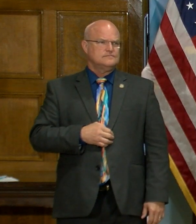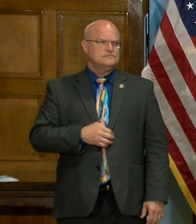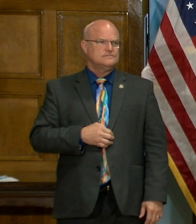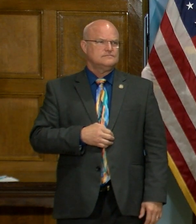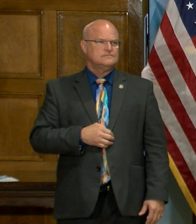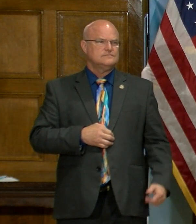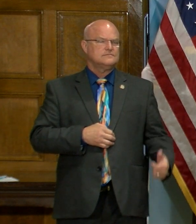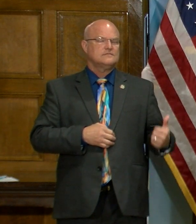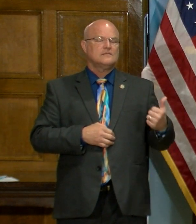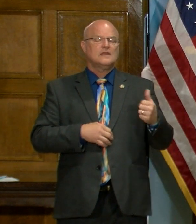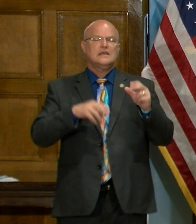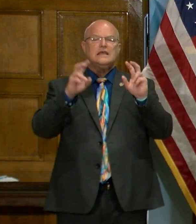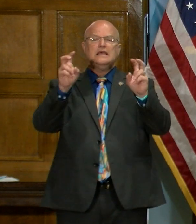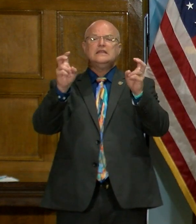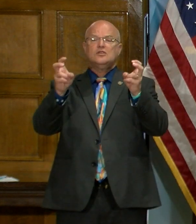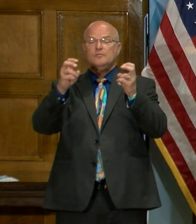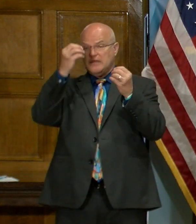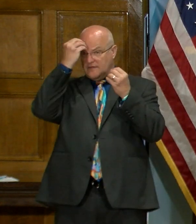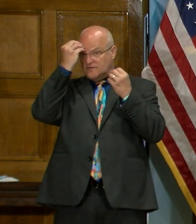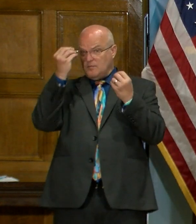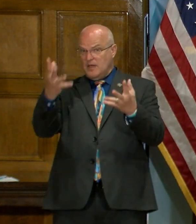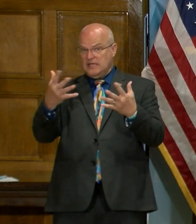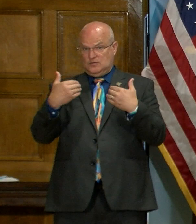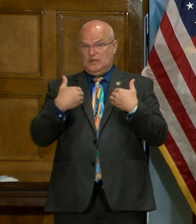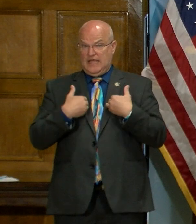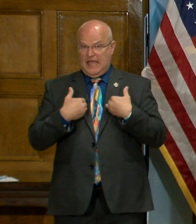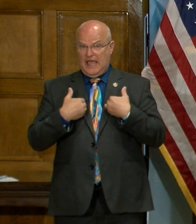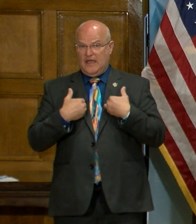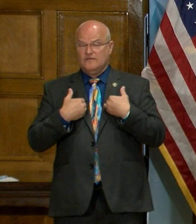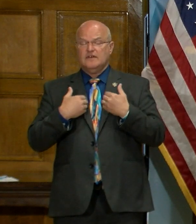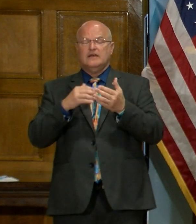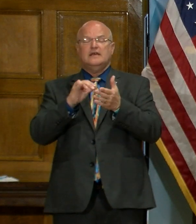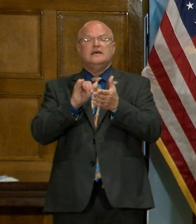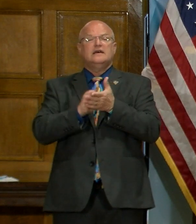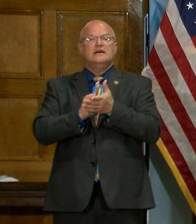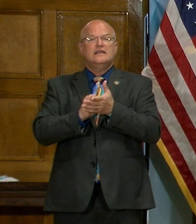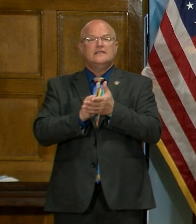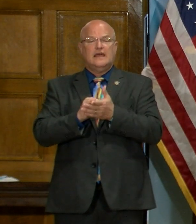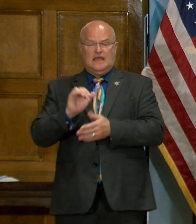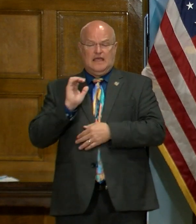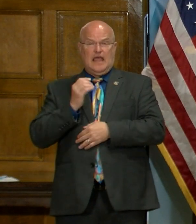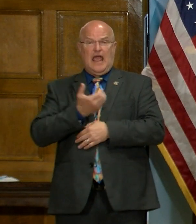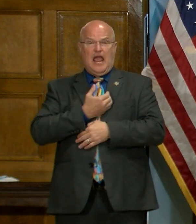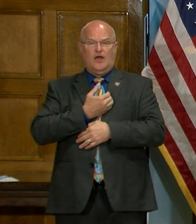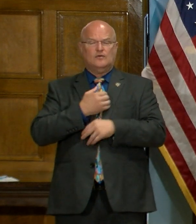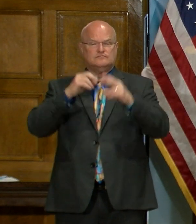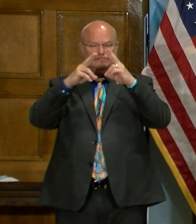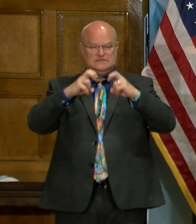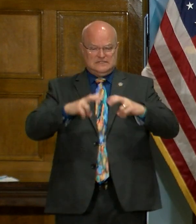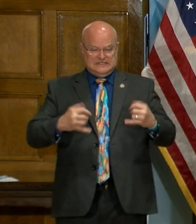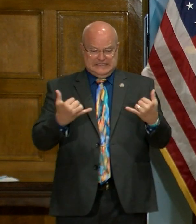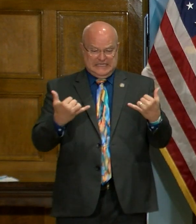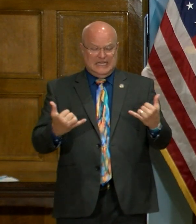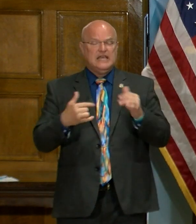Well, in terms of the information we have is that our forensics to date indicate that it was